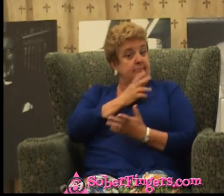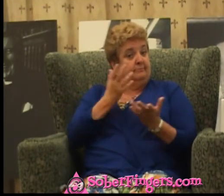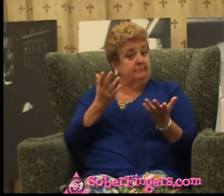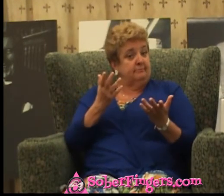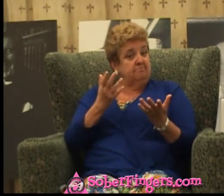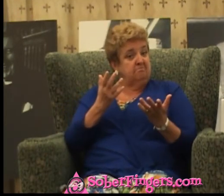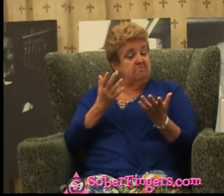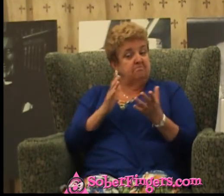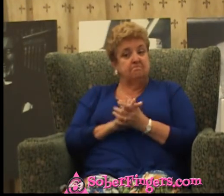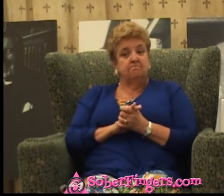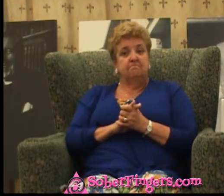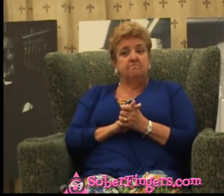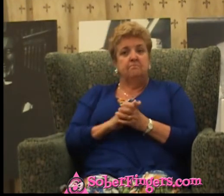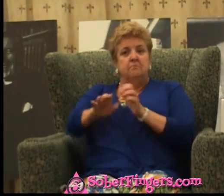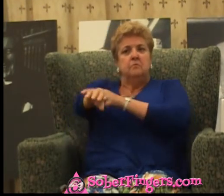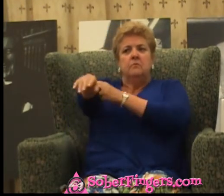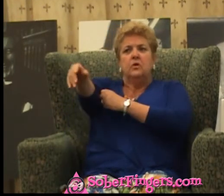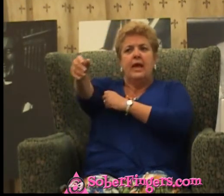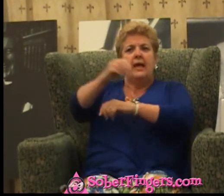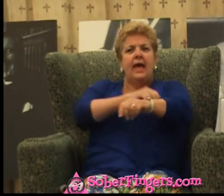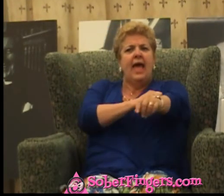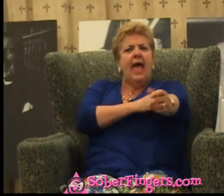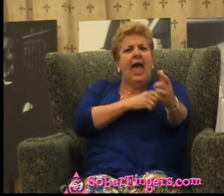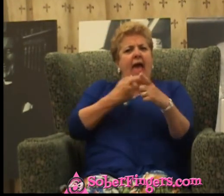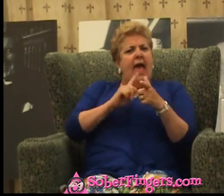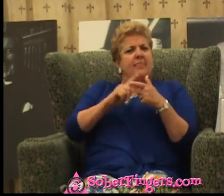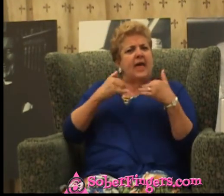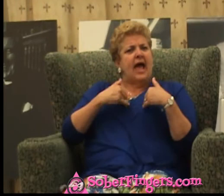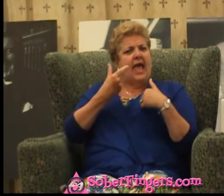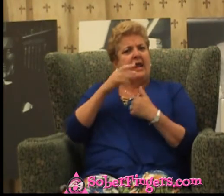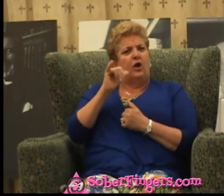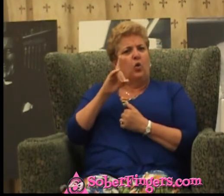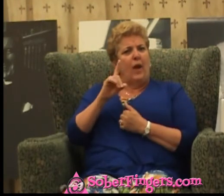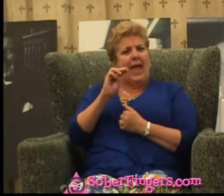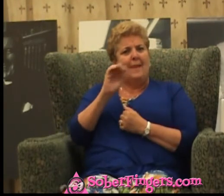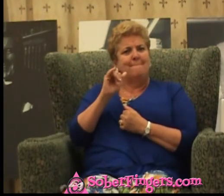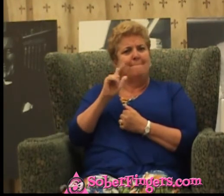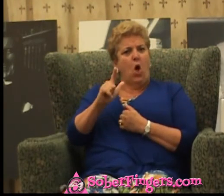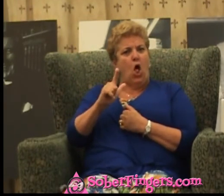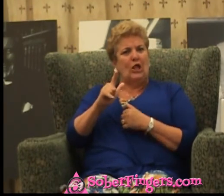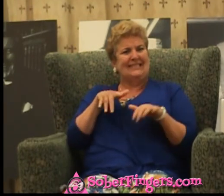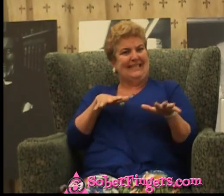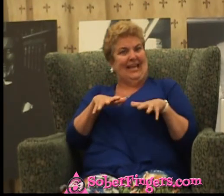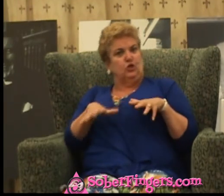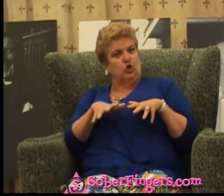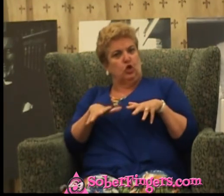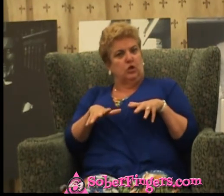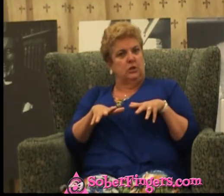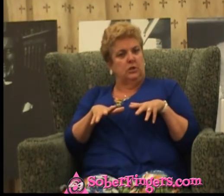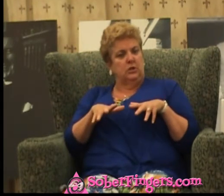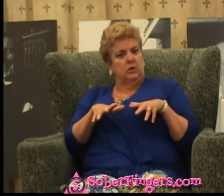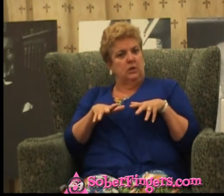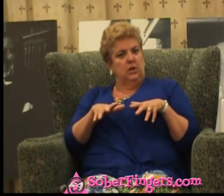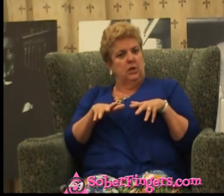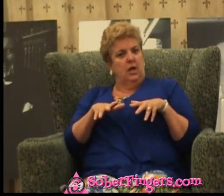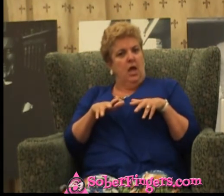And I had a grand mal seizure and almost bit my tongue in half. And they carried me out on the